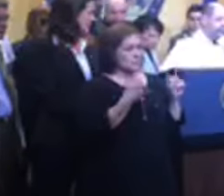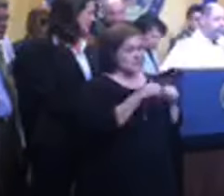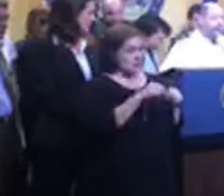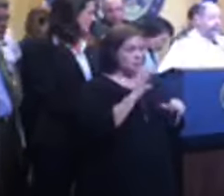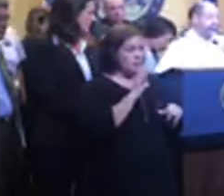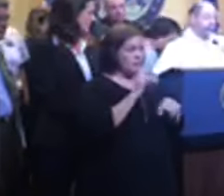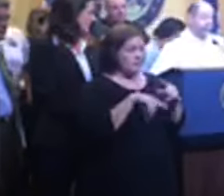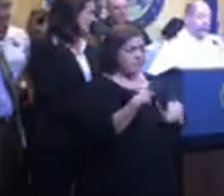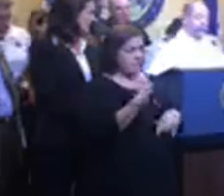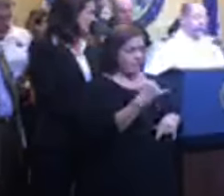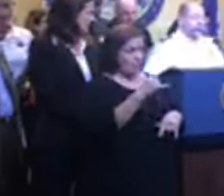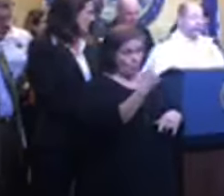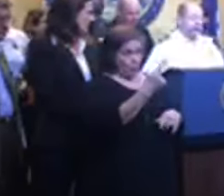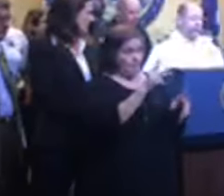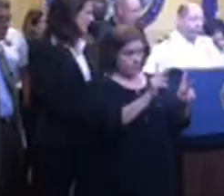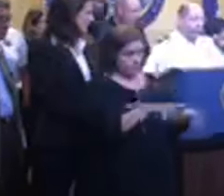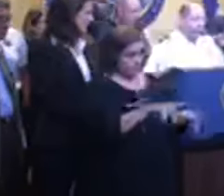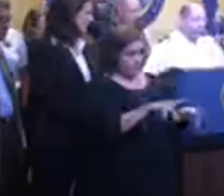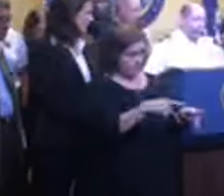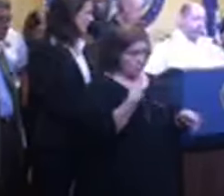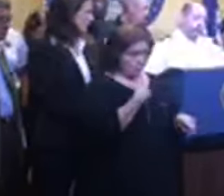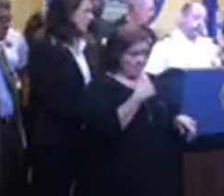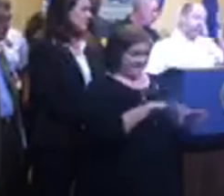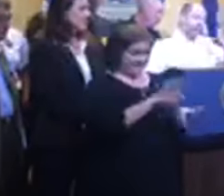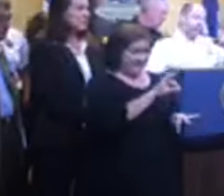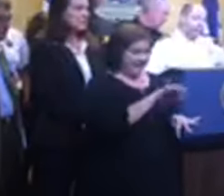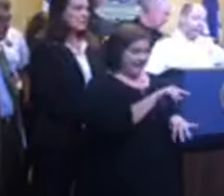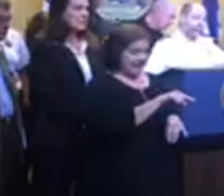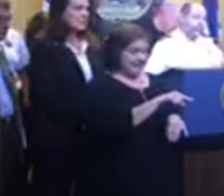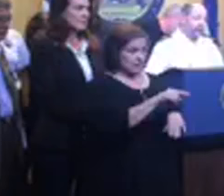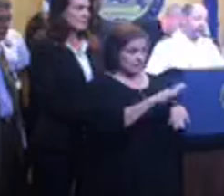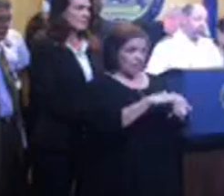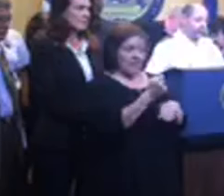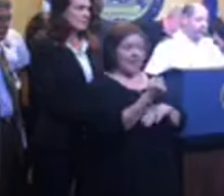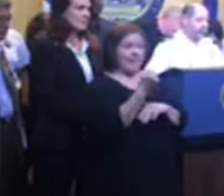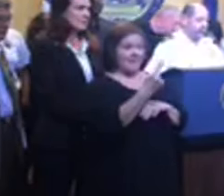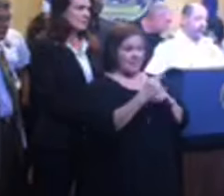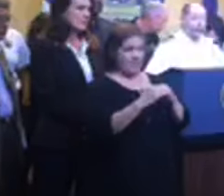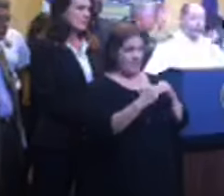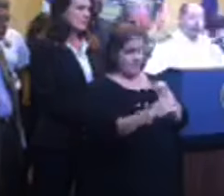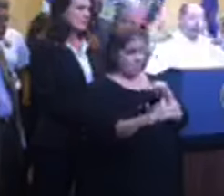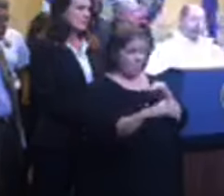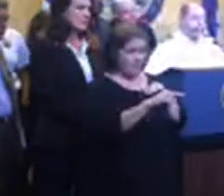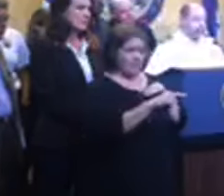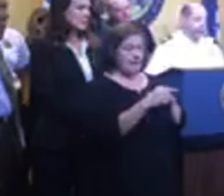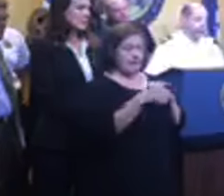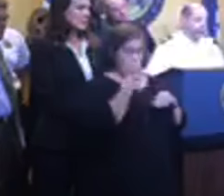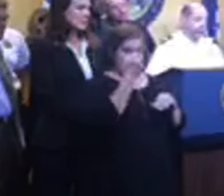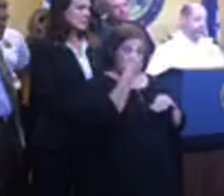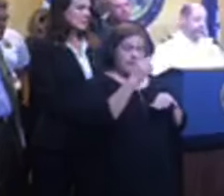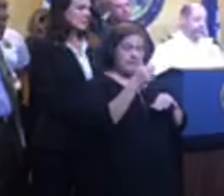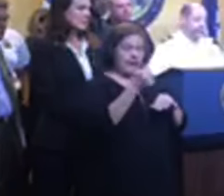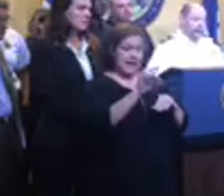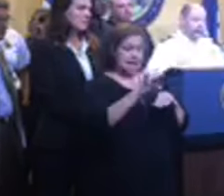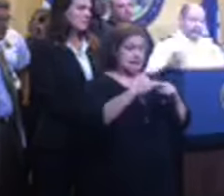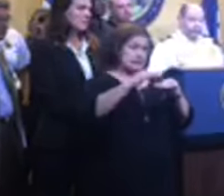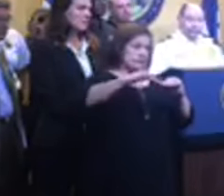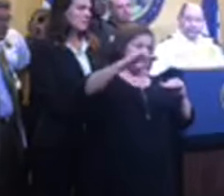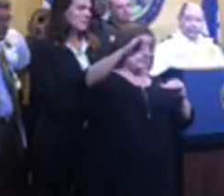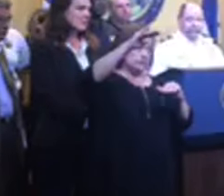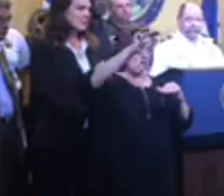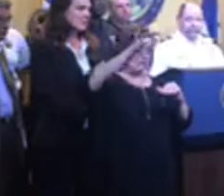the first victims we found. The first victim we found was on the 11th floor. The building was 18 stories.